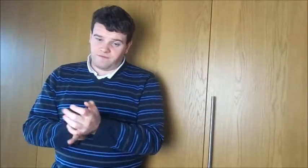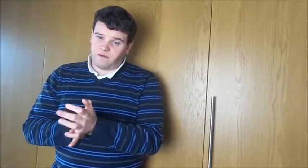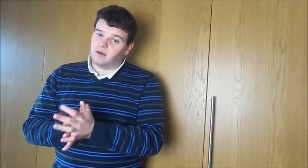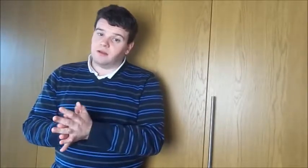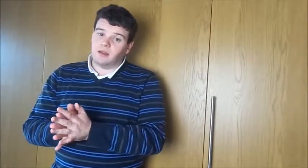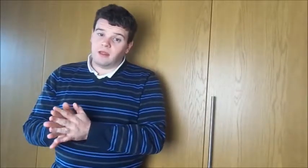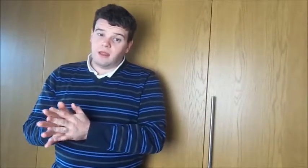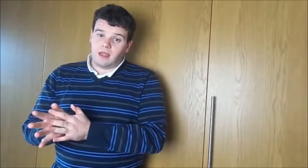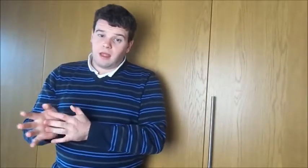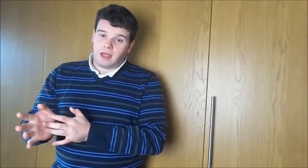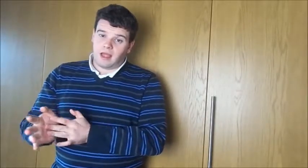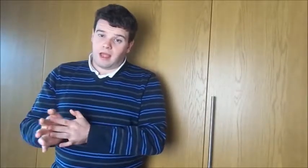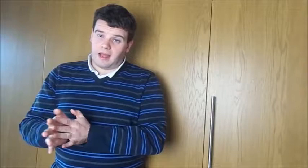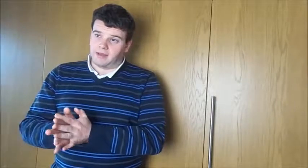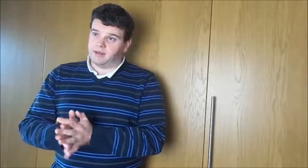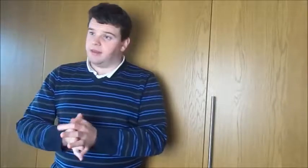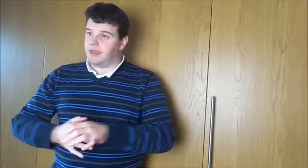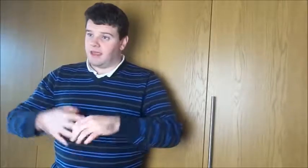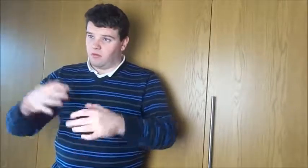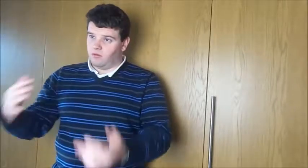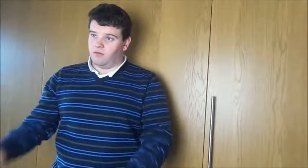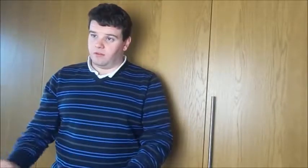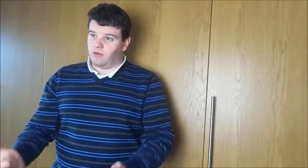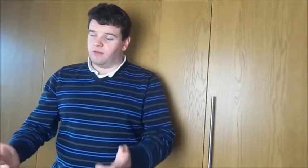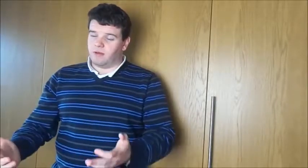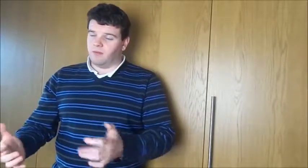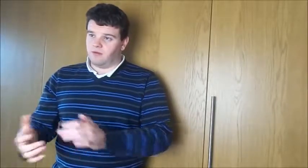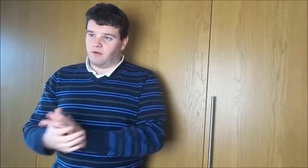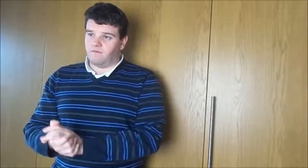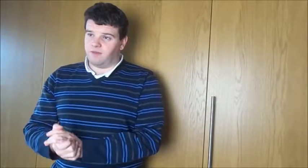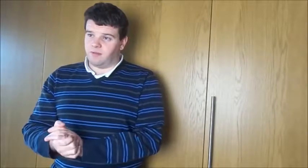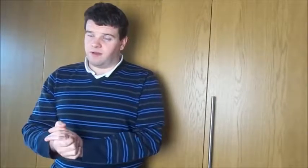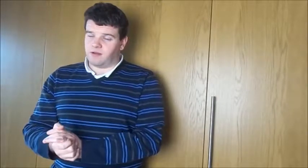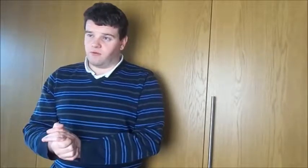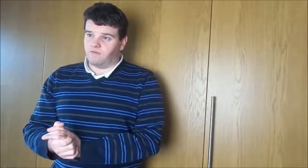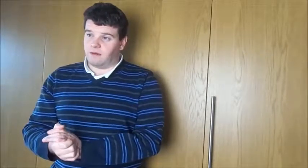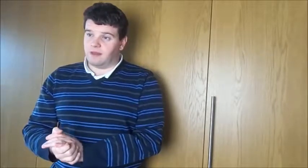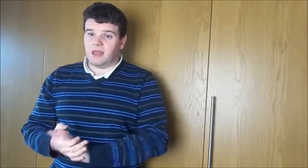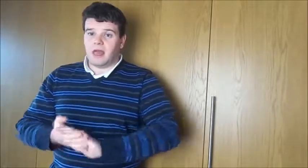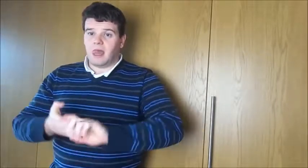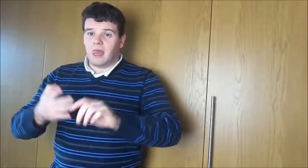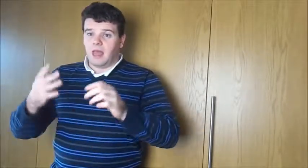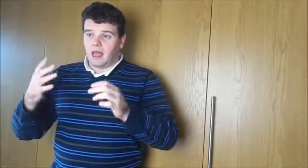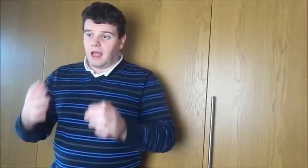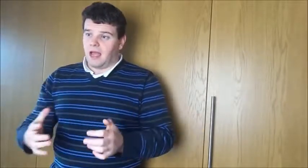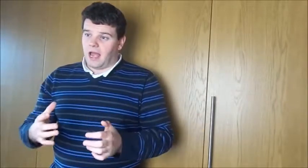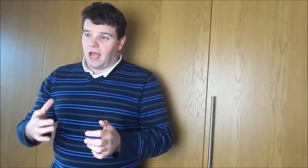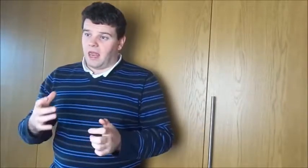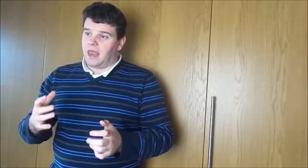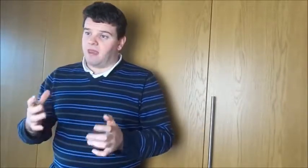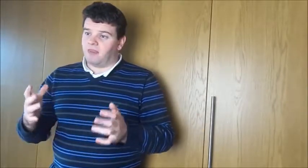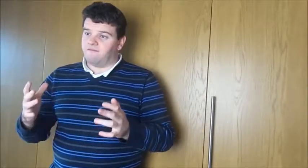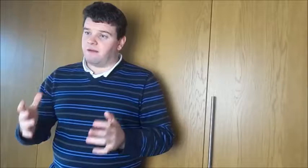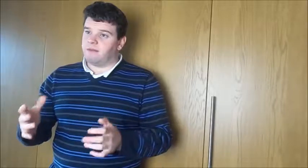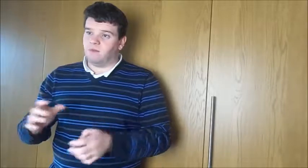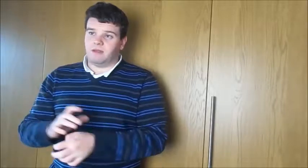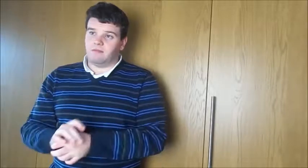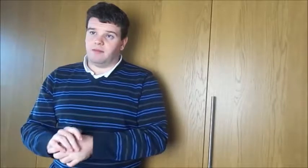III, and the other members of the British royal family, and then the family would be able to